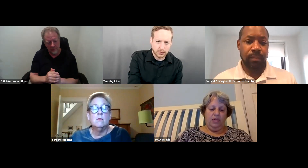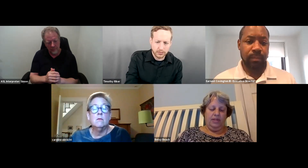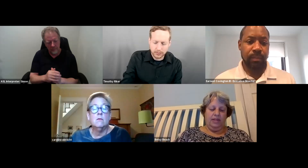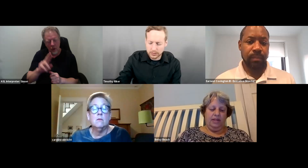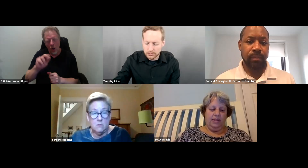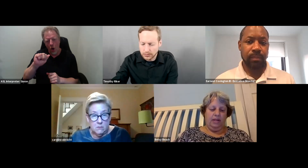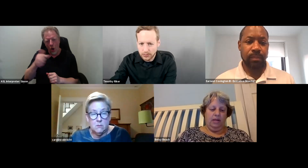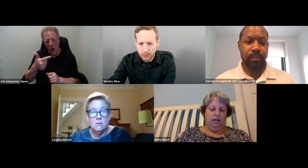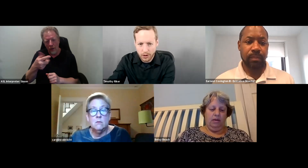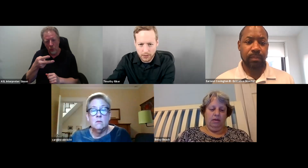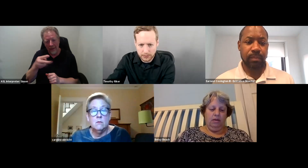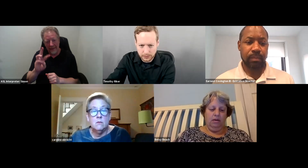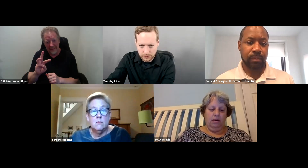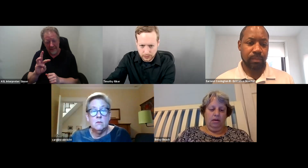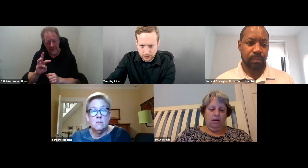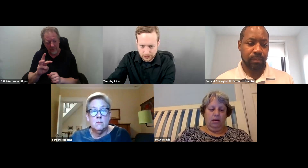August 26th.